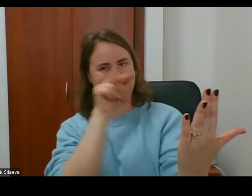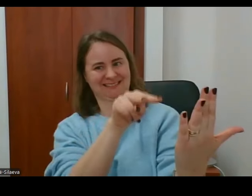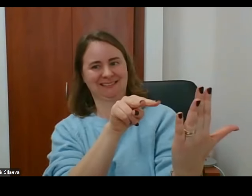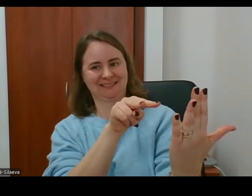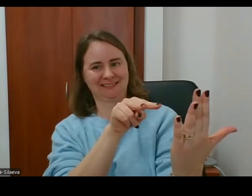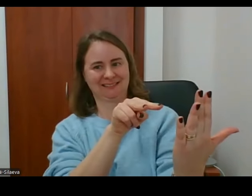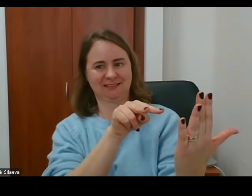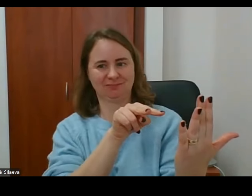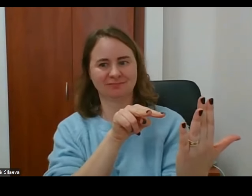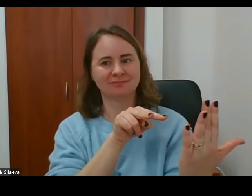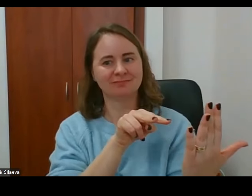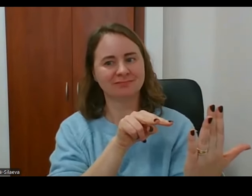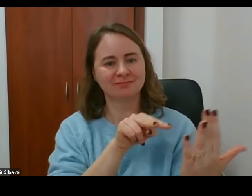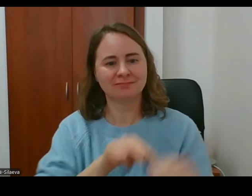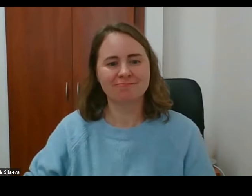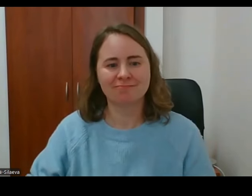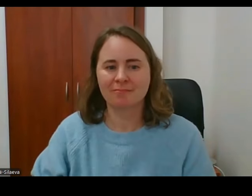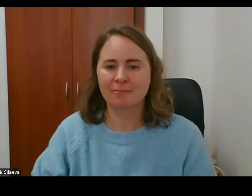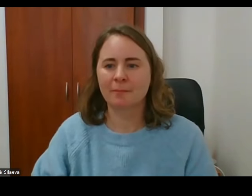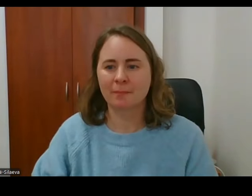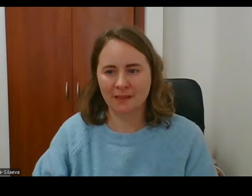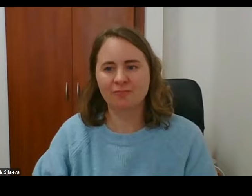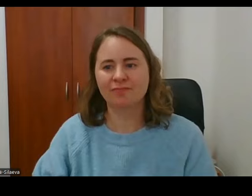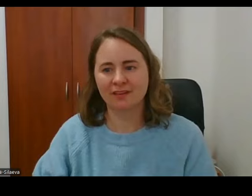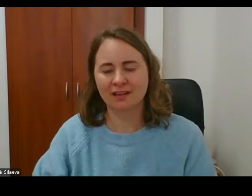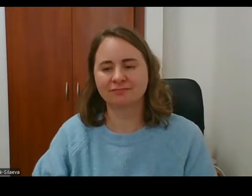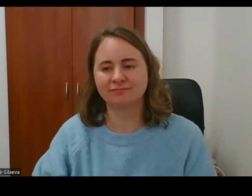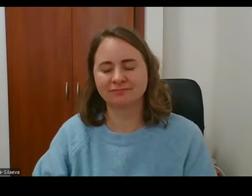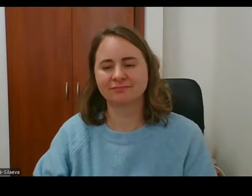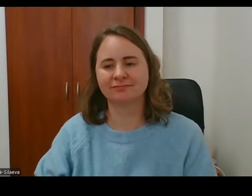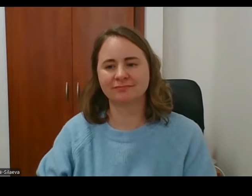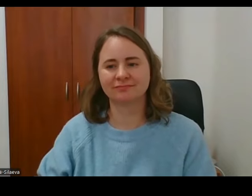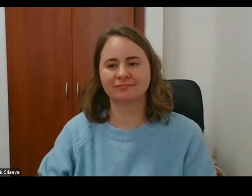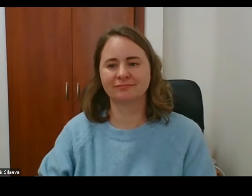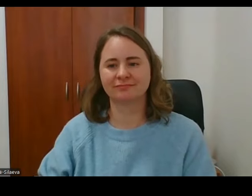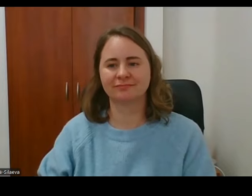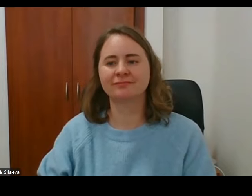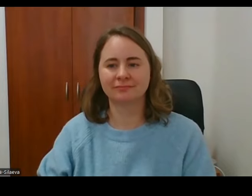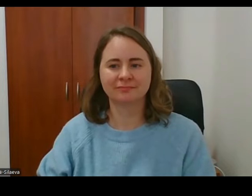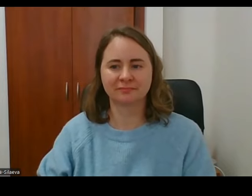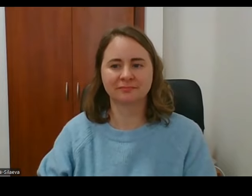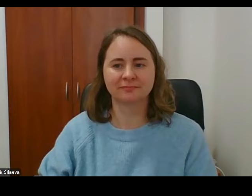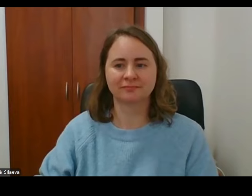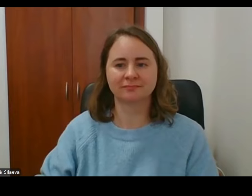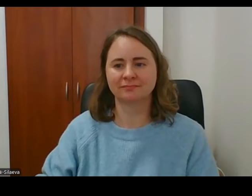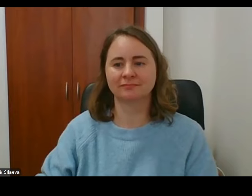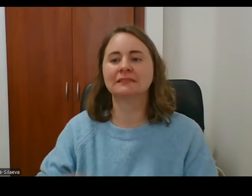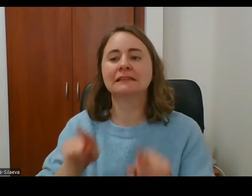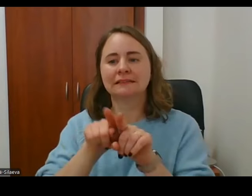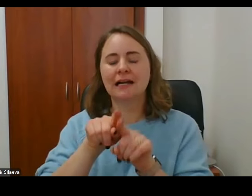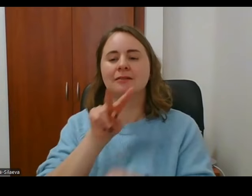So the problem is not hearing and deafness. The problem is the language.